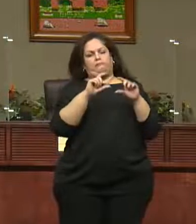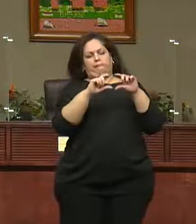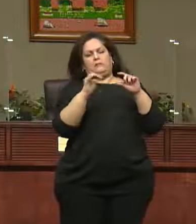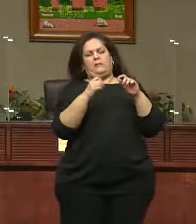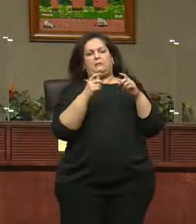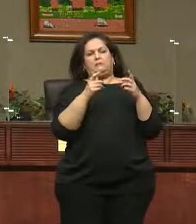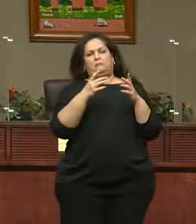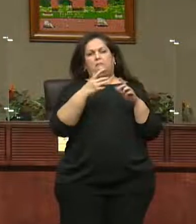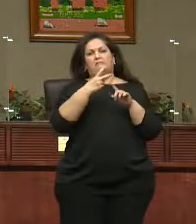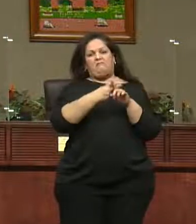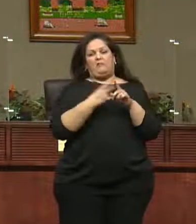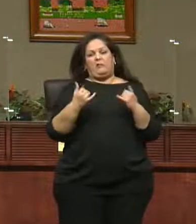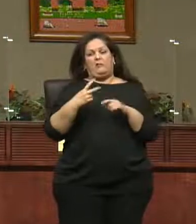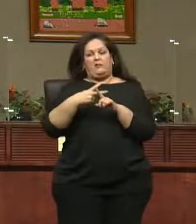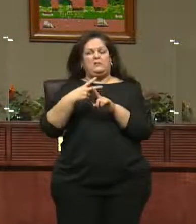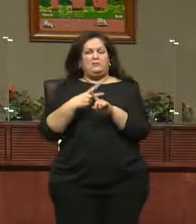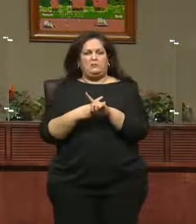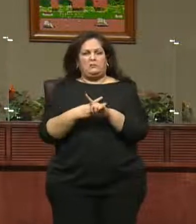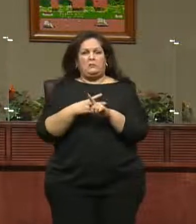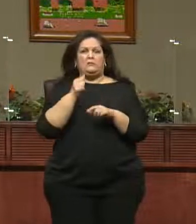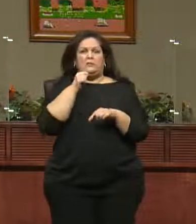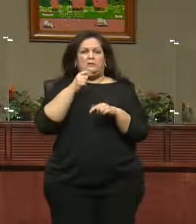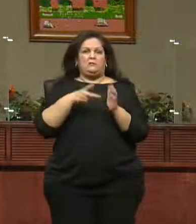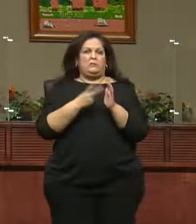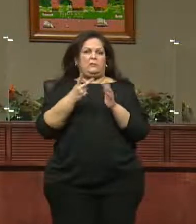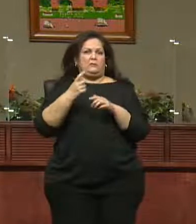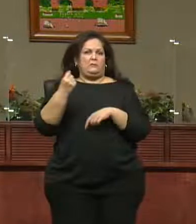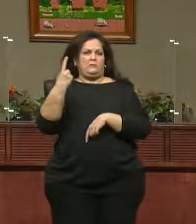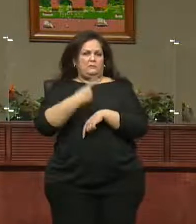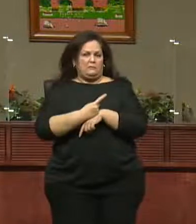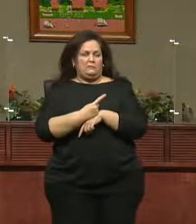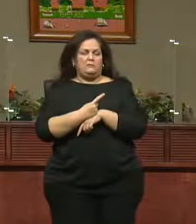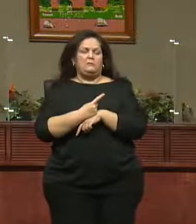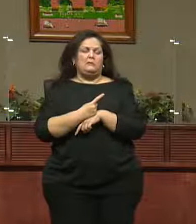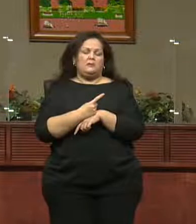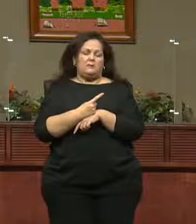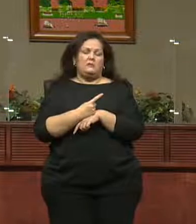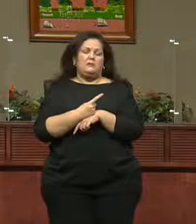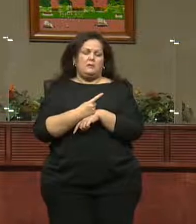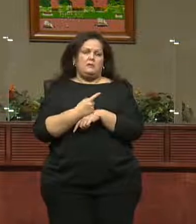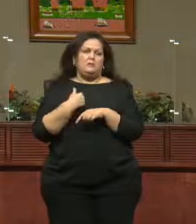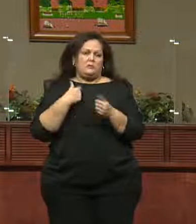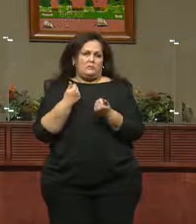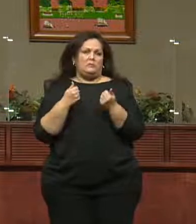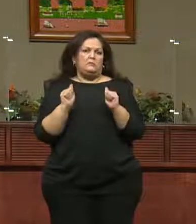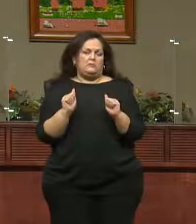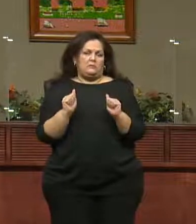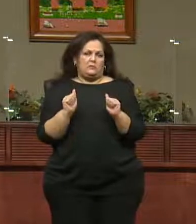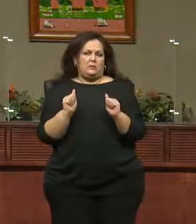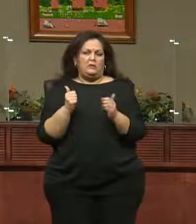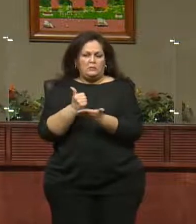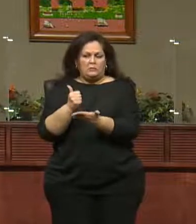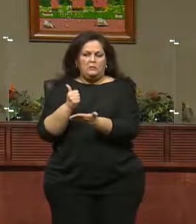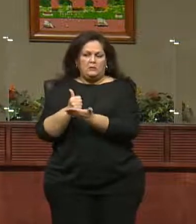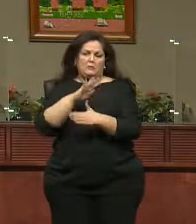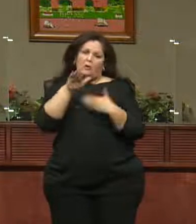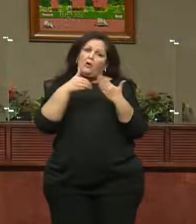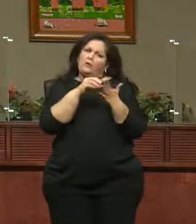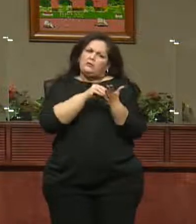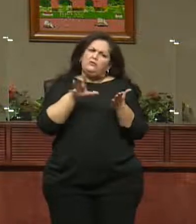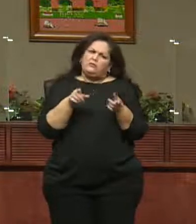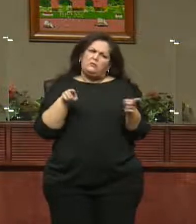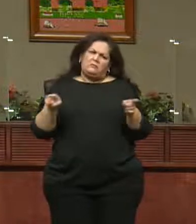2 months and twice as long during the day. So we're looking to really help all students